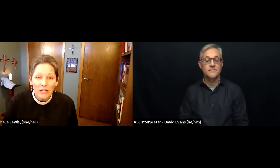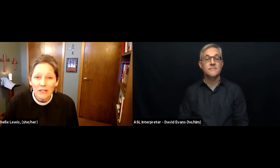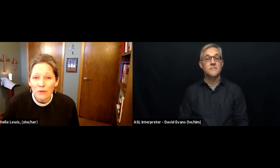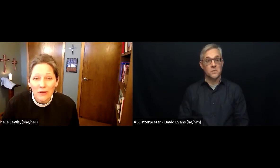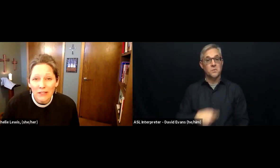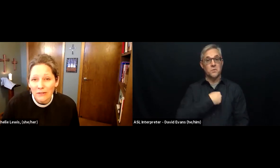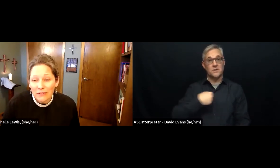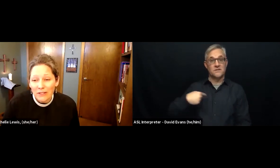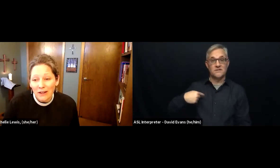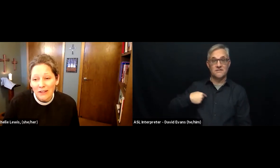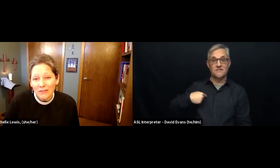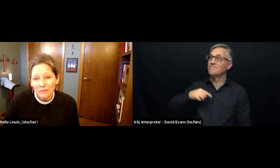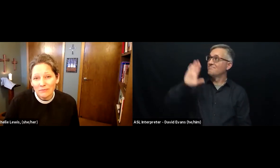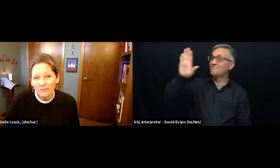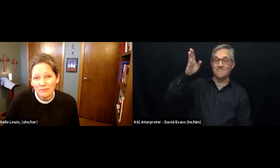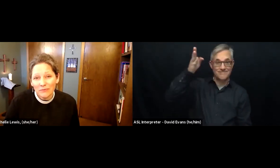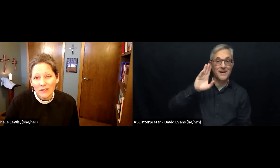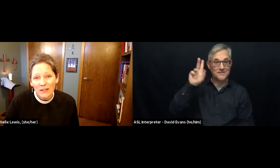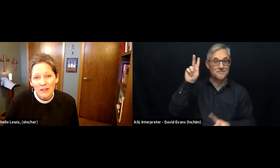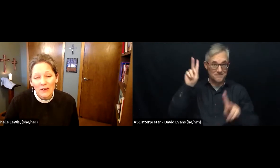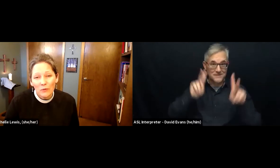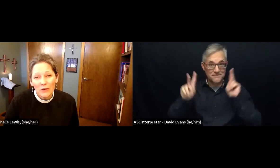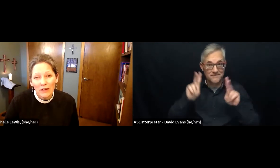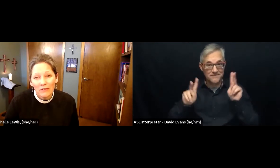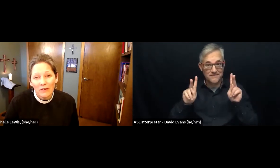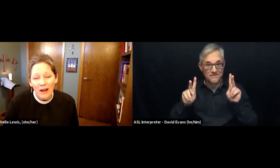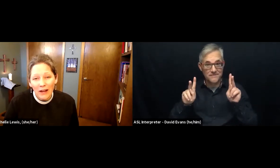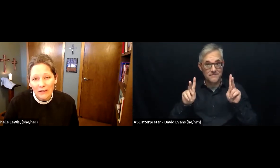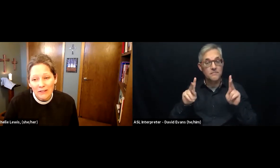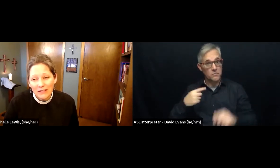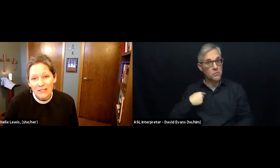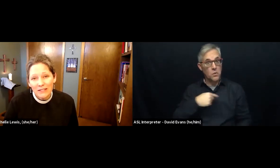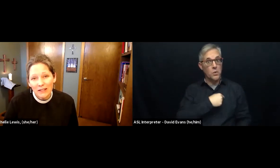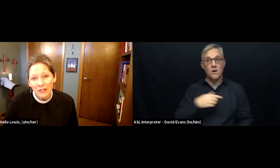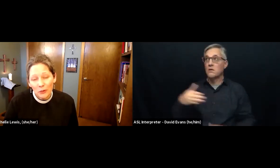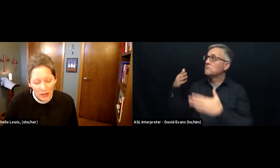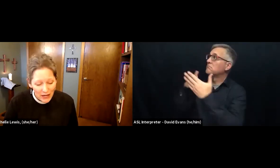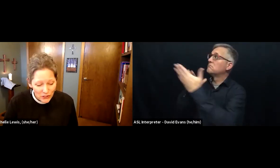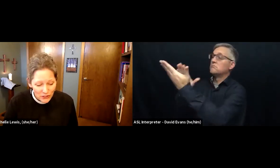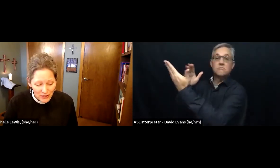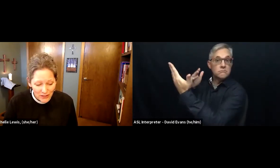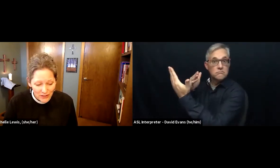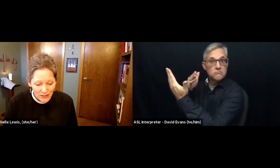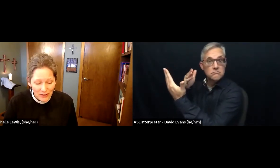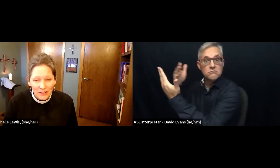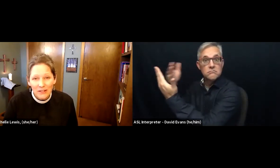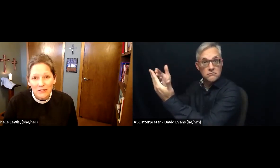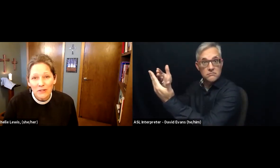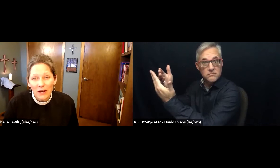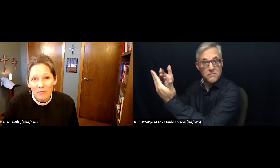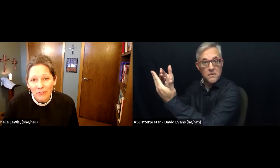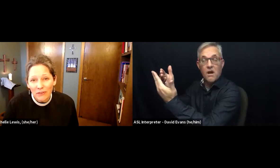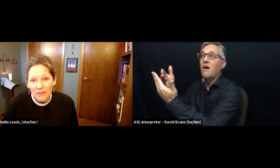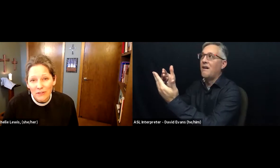And when we draw near to God, we have the kindness and the compassion